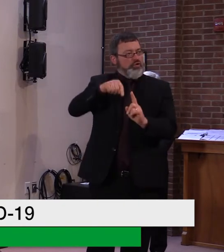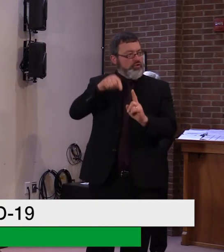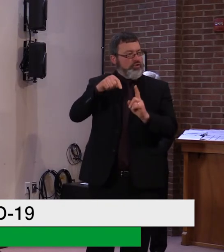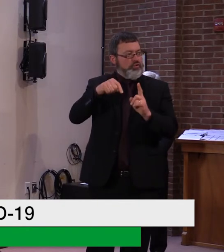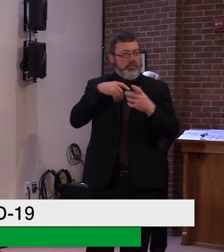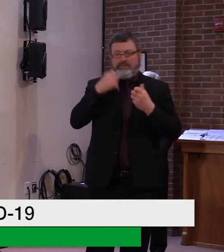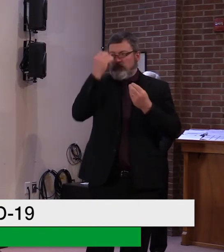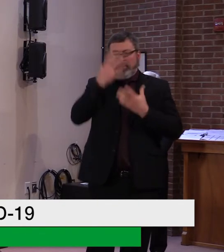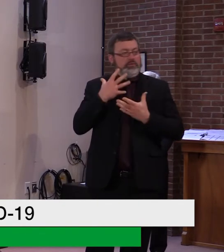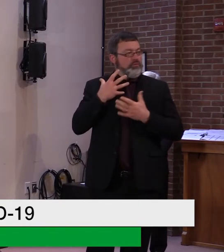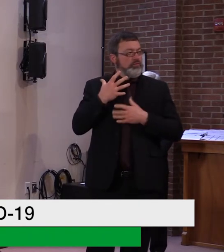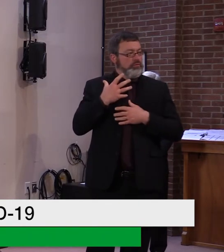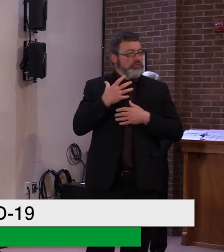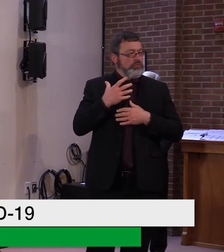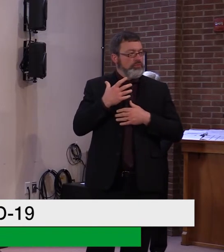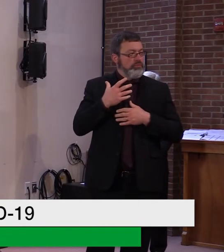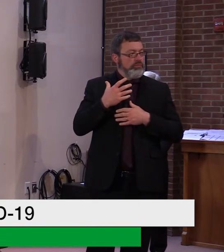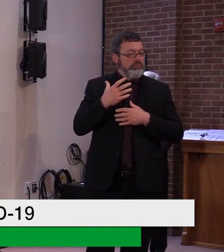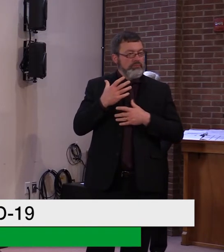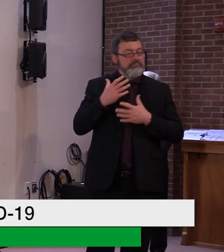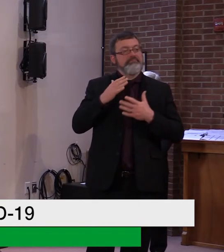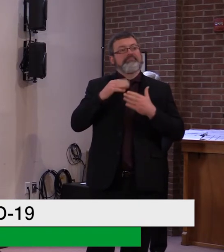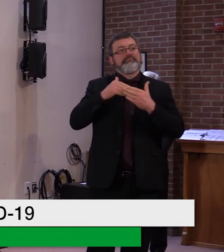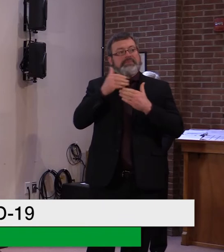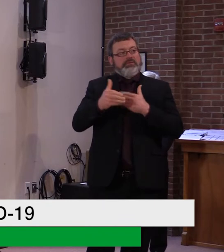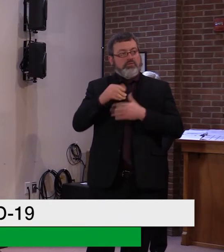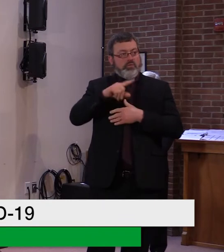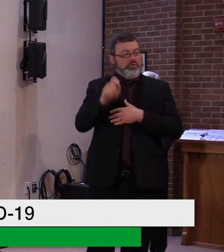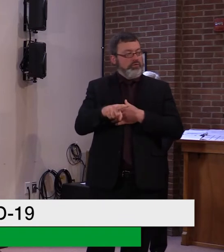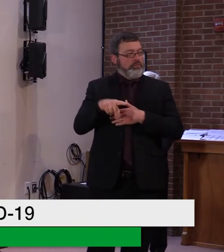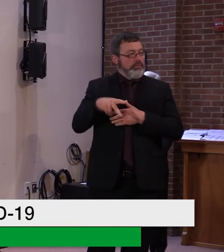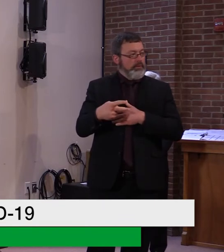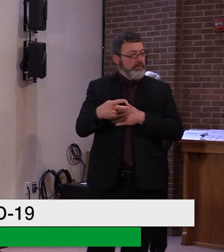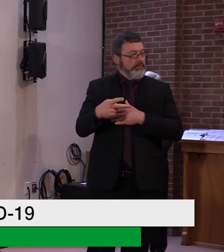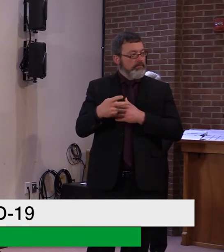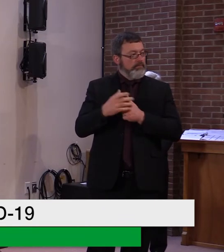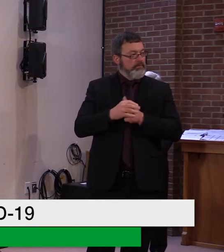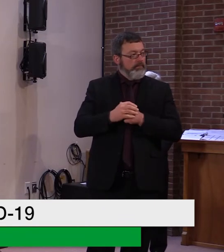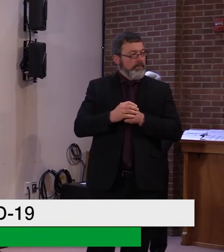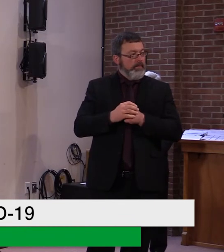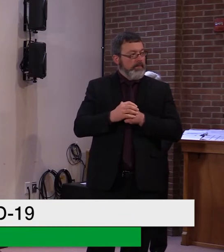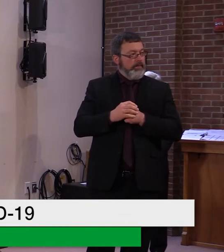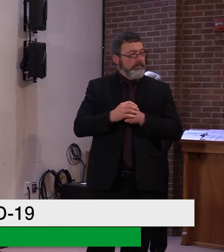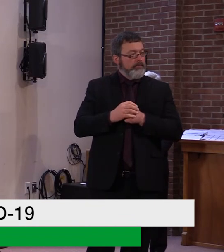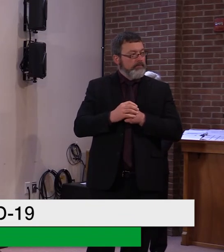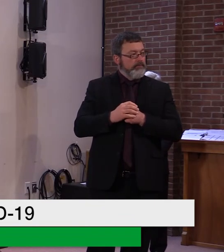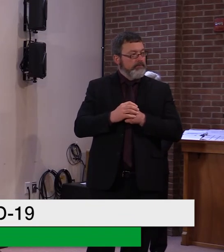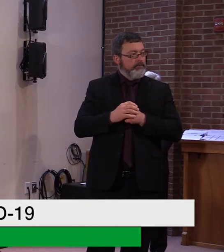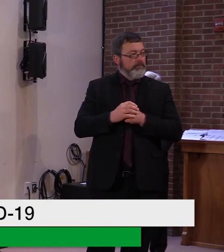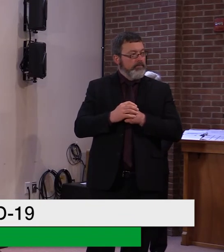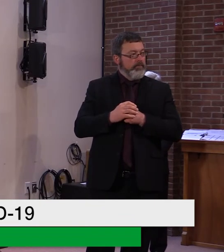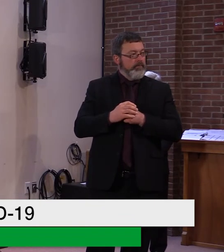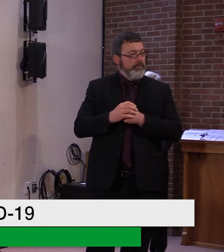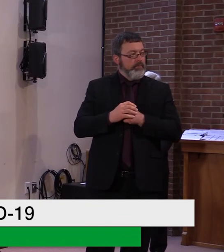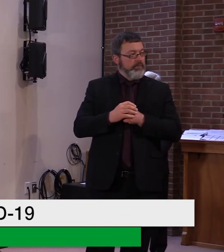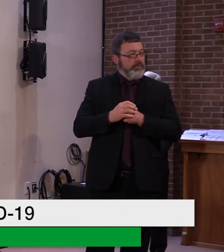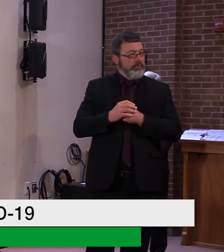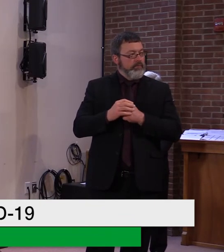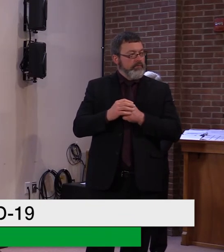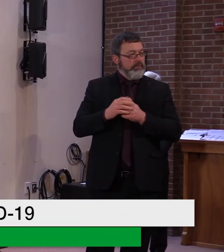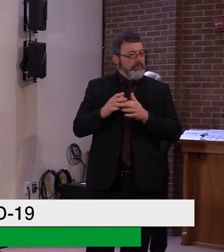hospital reach out uh because they contacted the health department about a person in their town that had recently tested